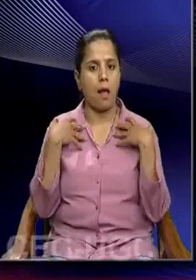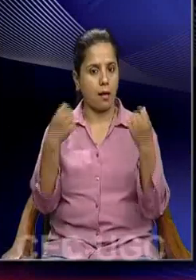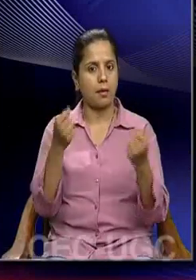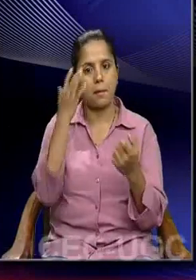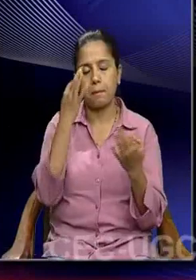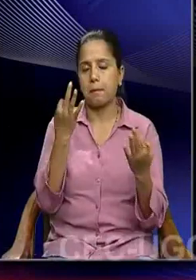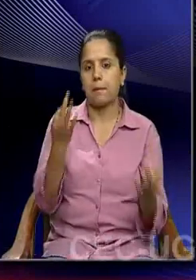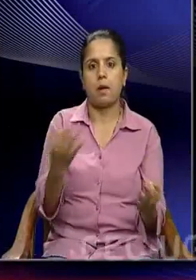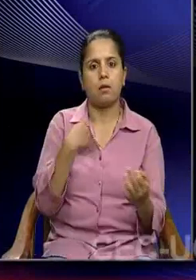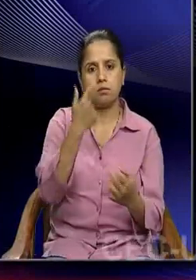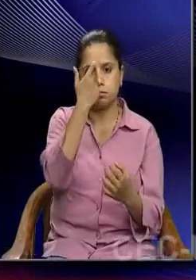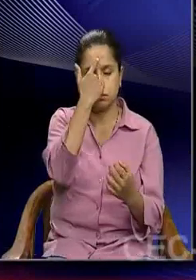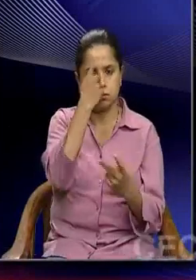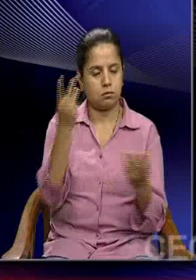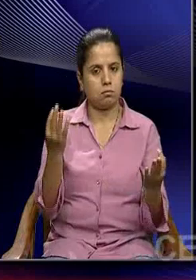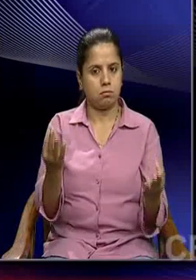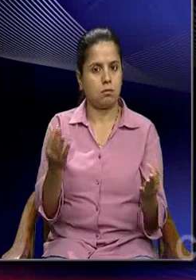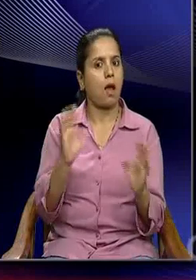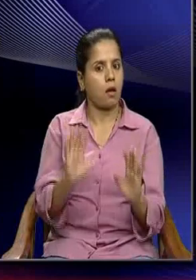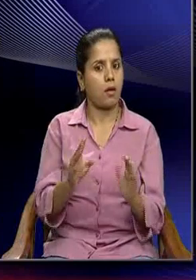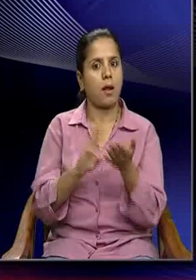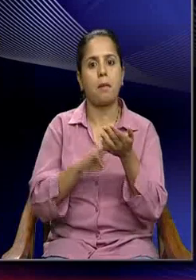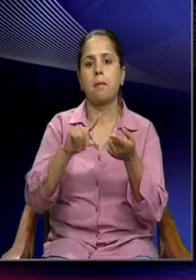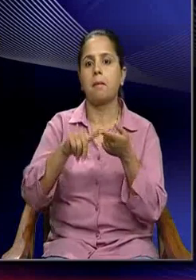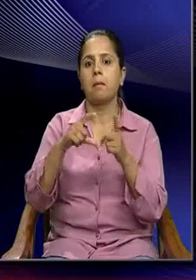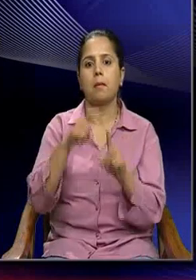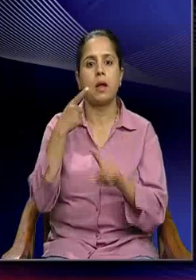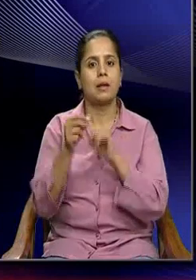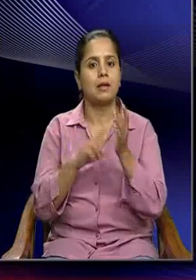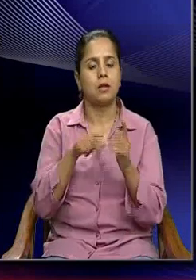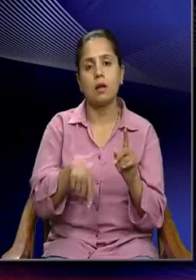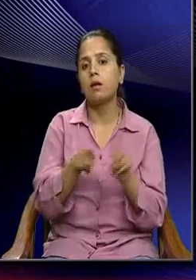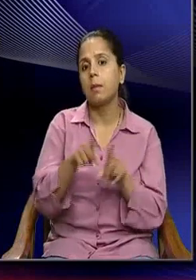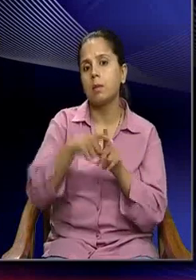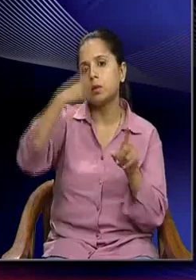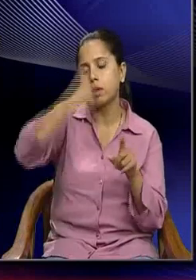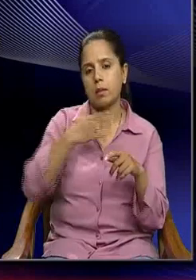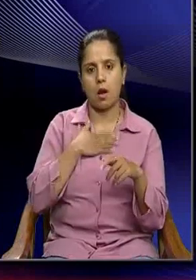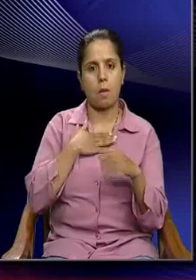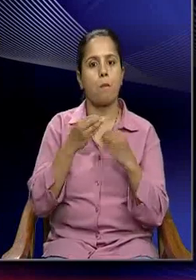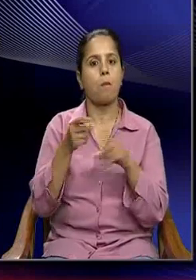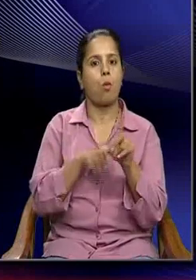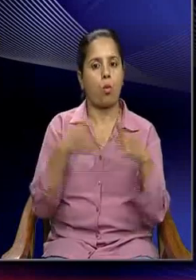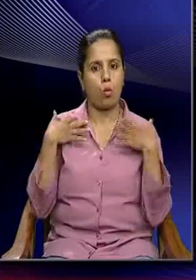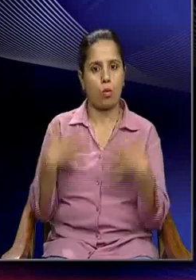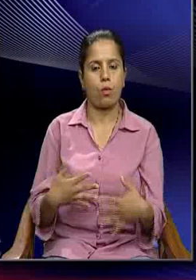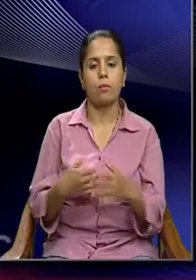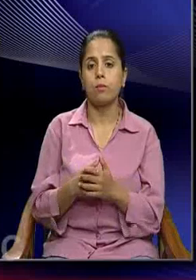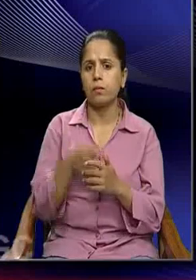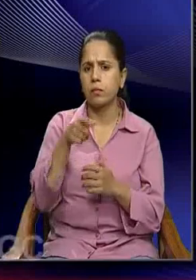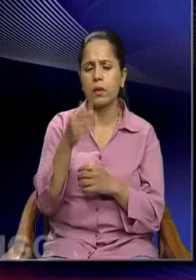meditation. This is the discipline of the body. Fine. So why is